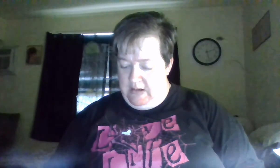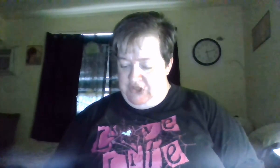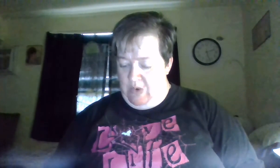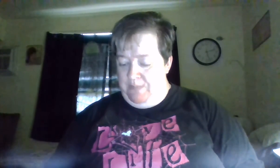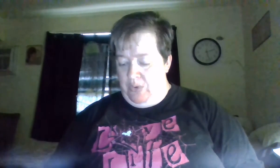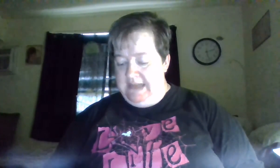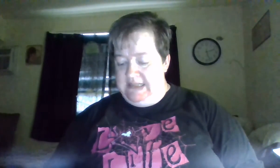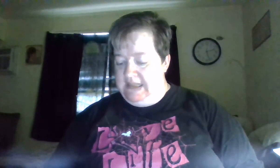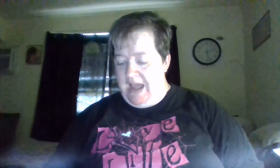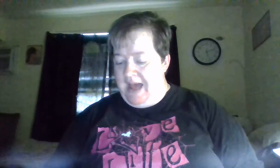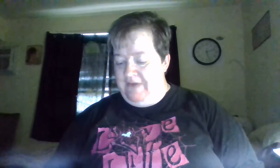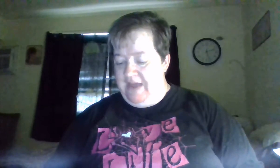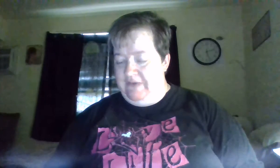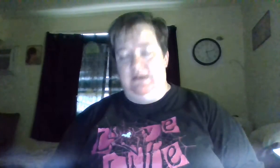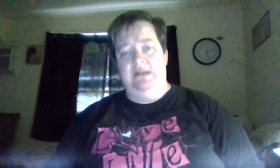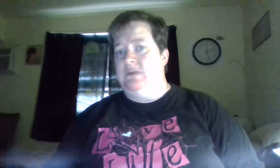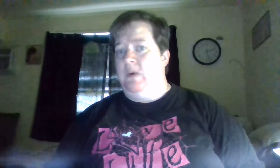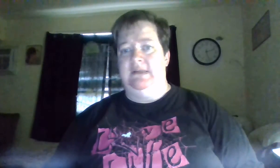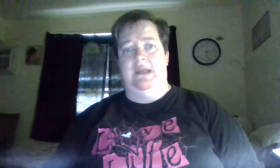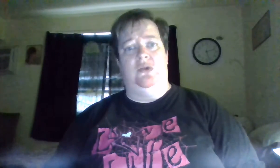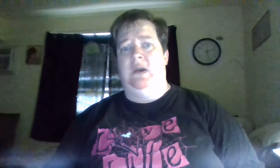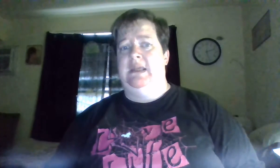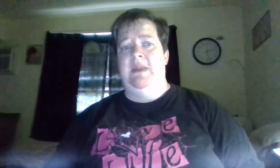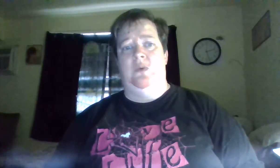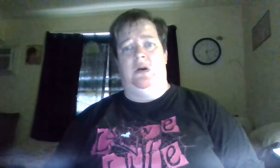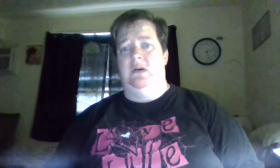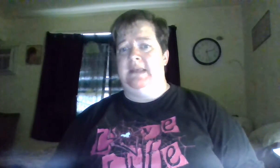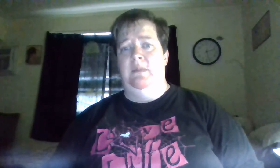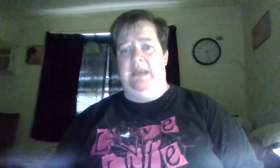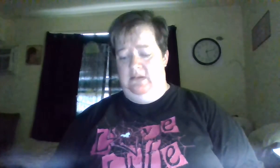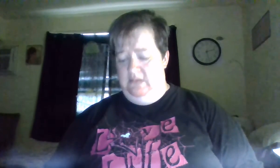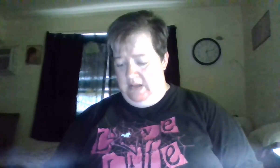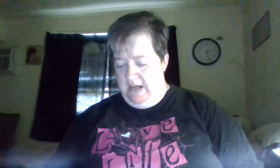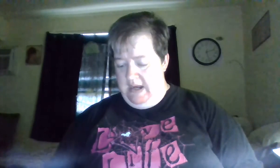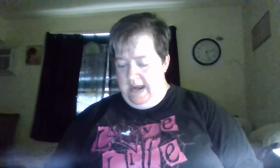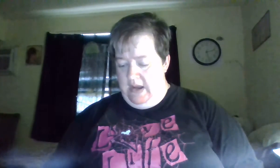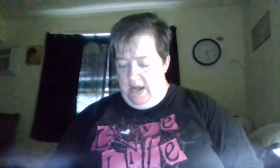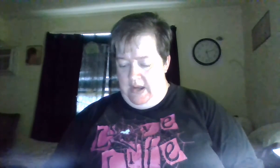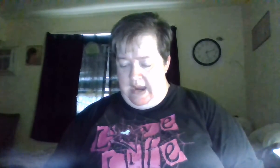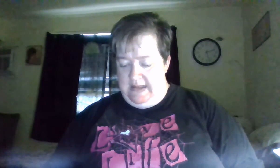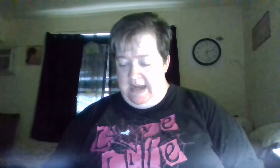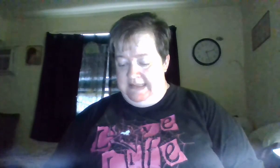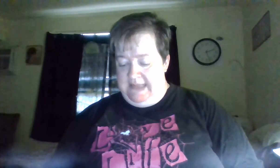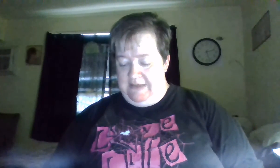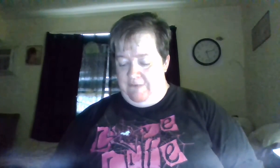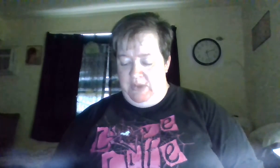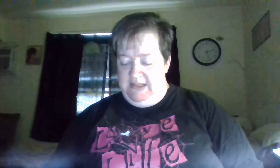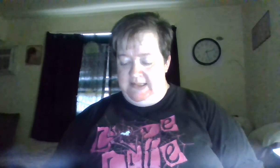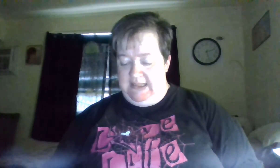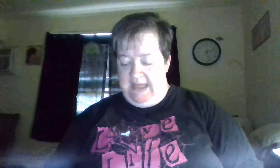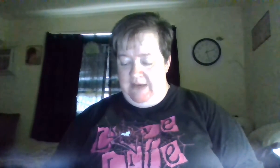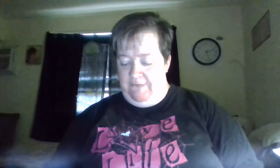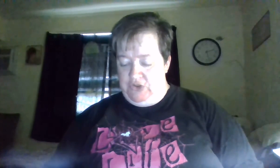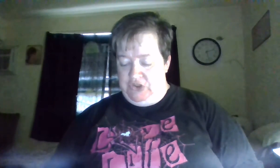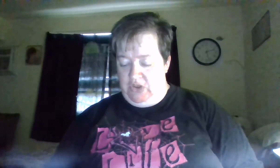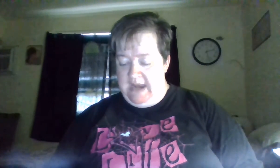"So I prayed to the God of heaven." This is where he's like, "Lord, give me the words, help me." And then he says, "If it pleases the king, if